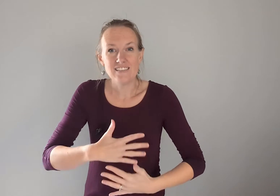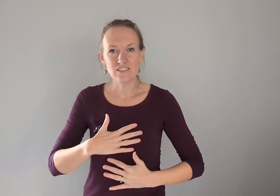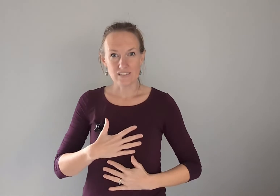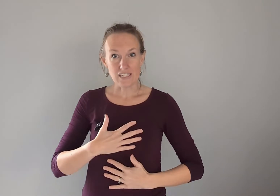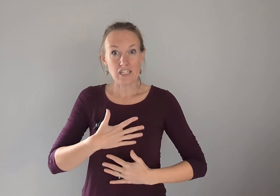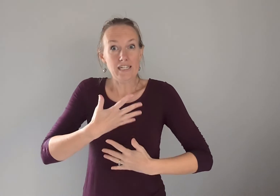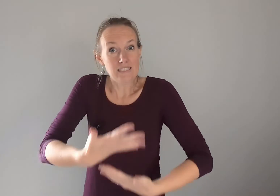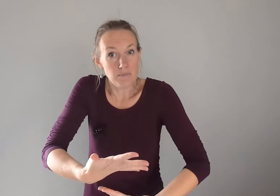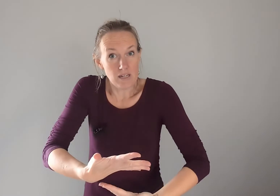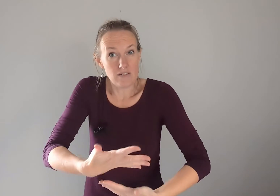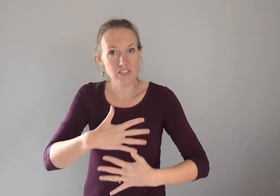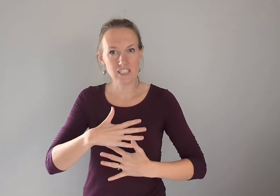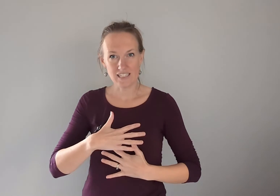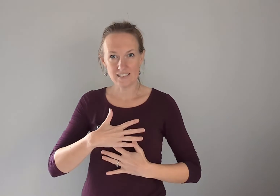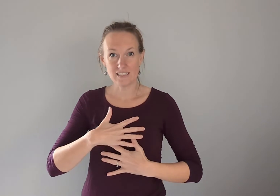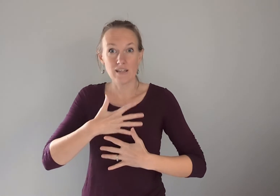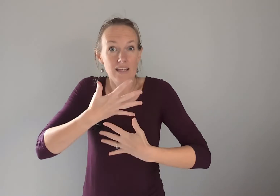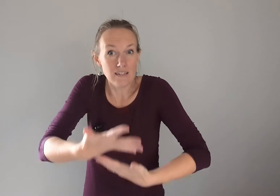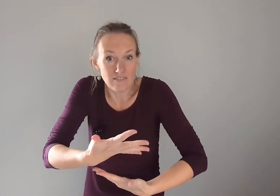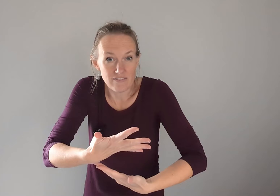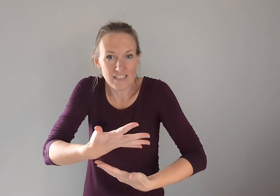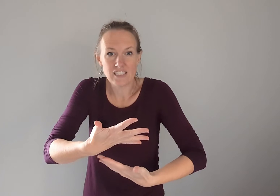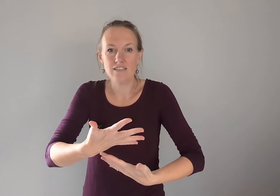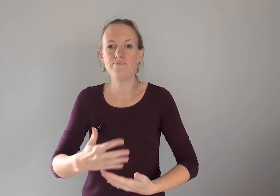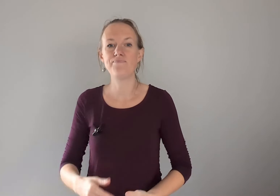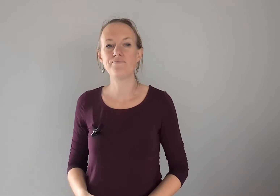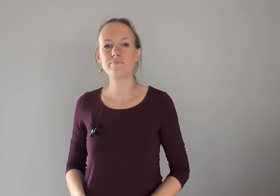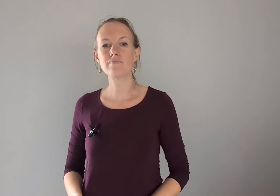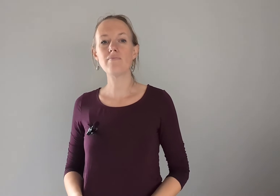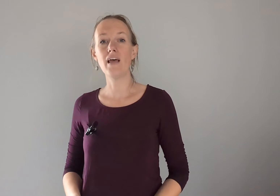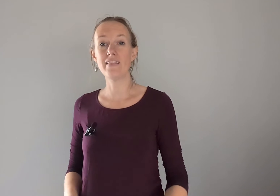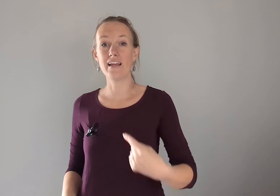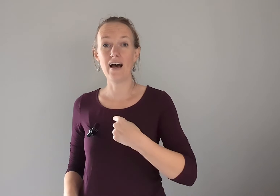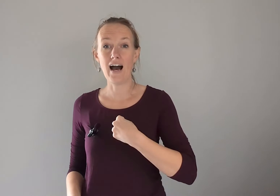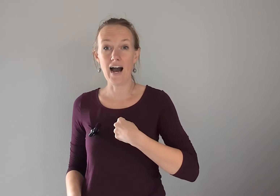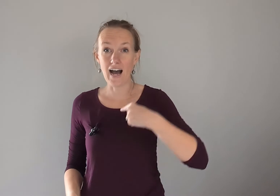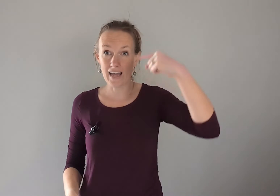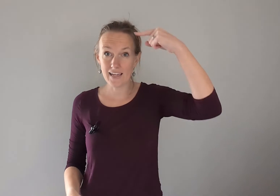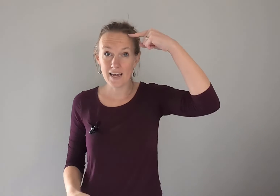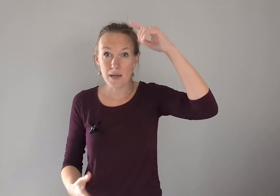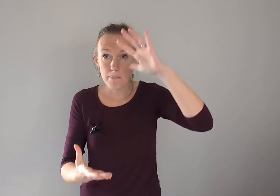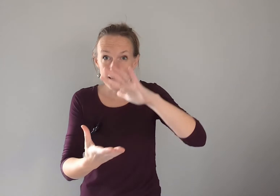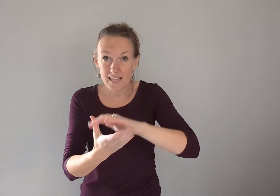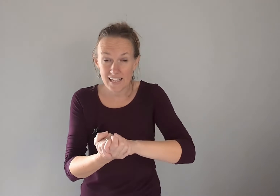confession, so it's like you're getting something off your chest, okay, confession. And then I